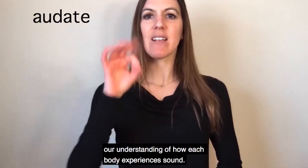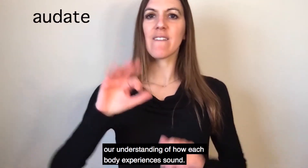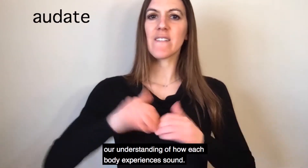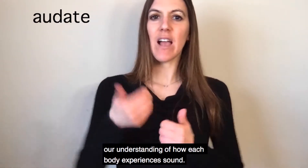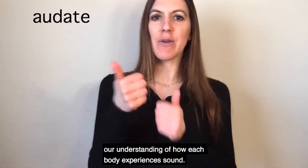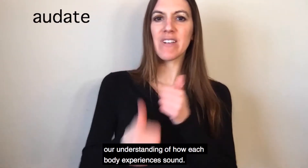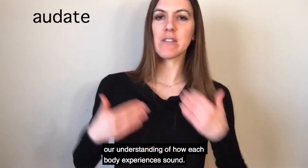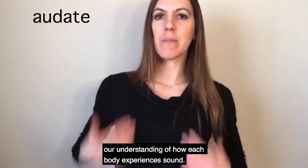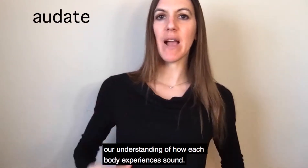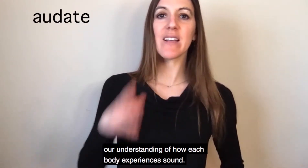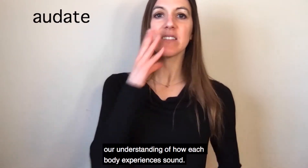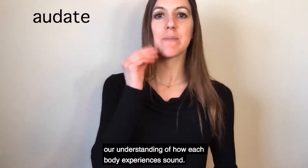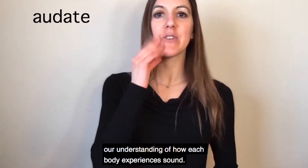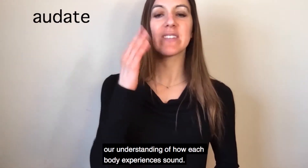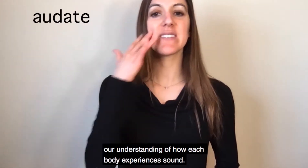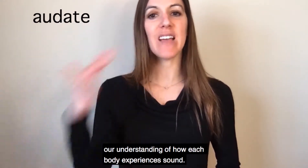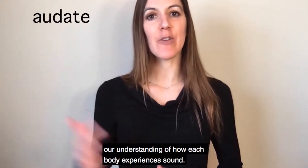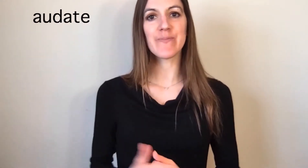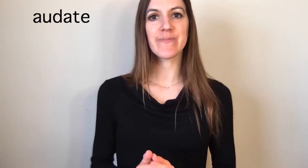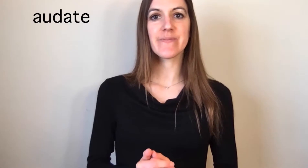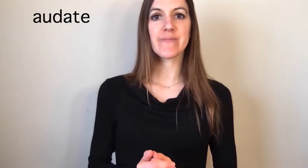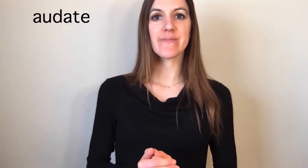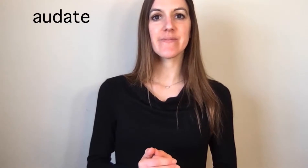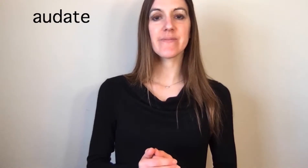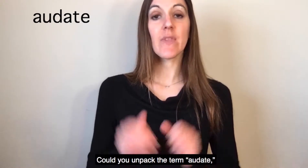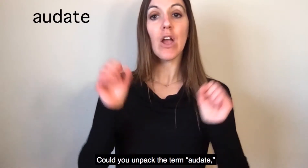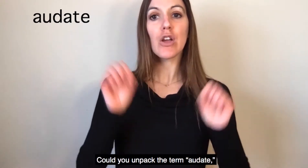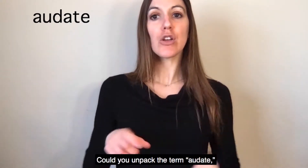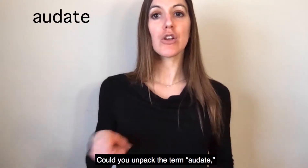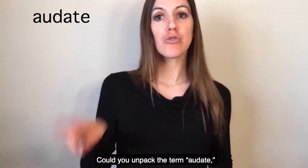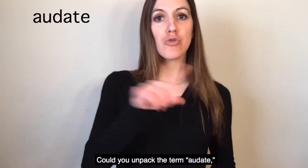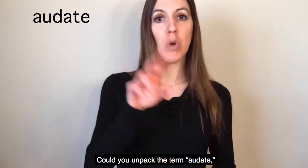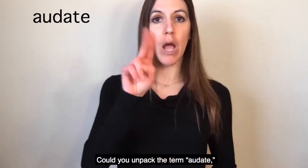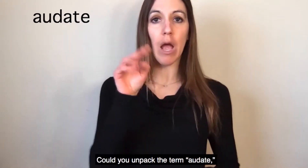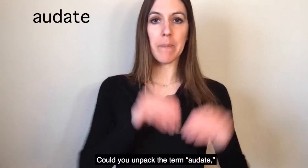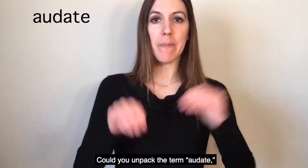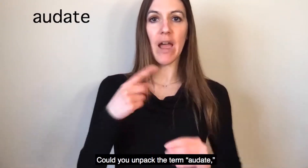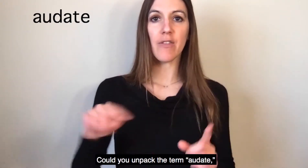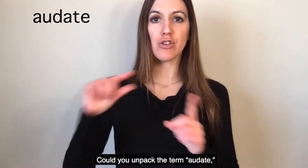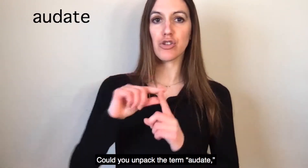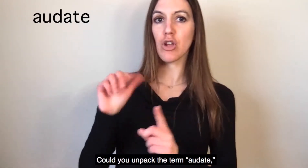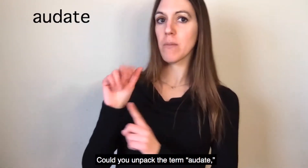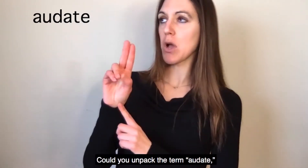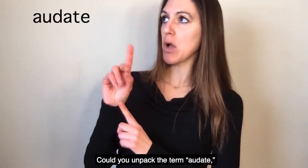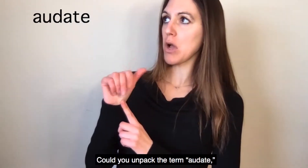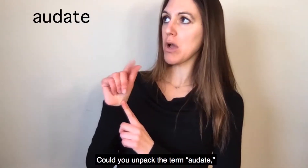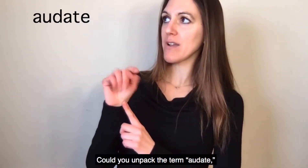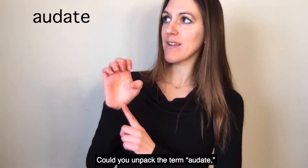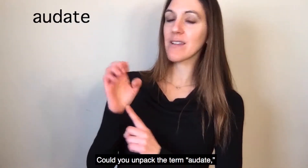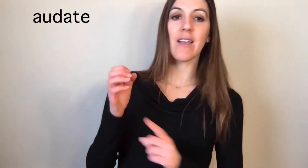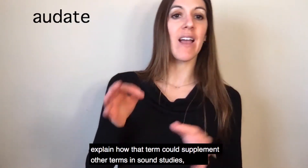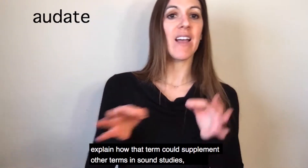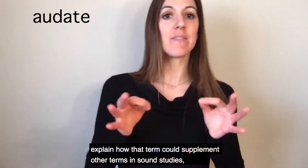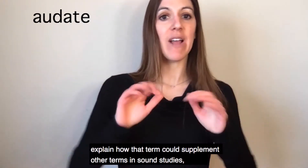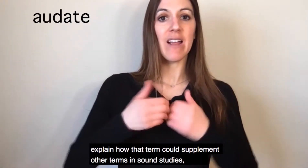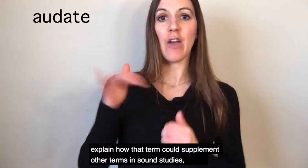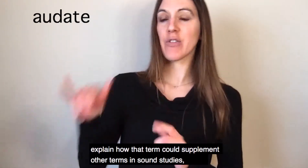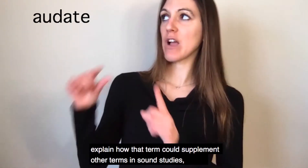how each body experiences sound. Could you unpack the term audate? Explain how that term